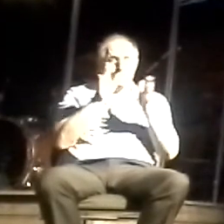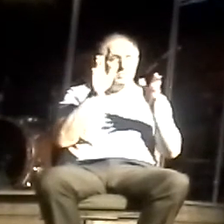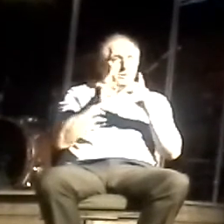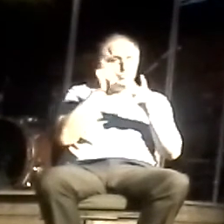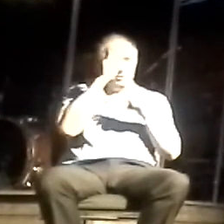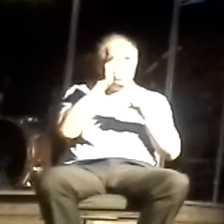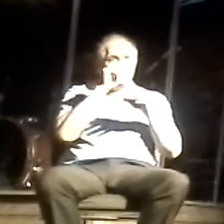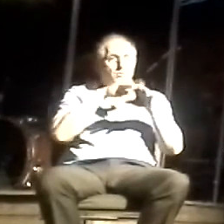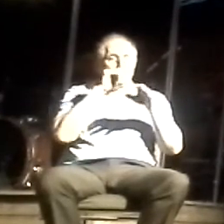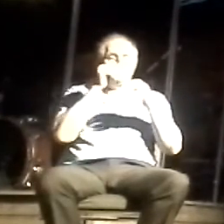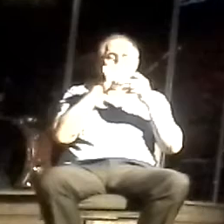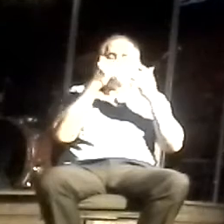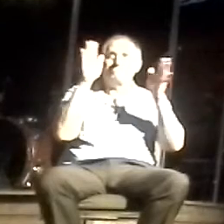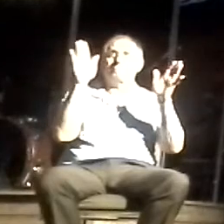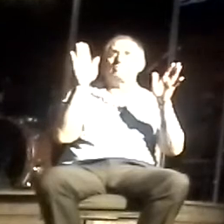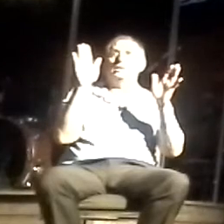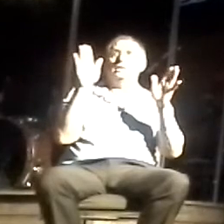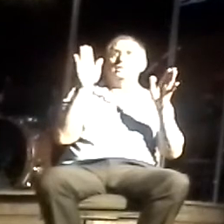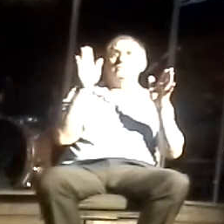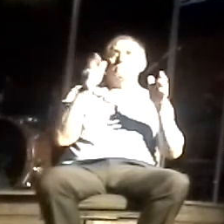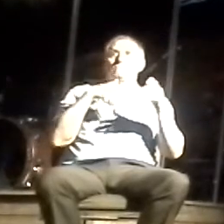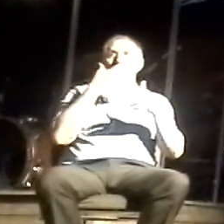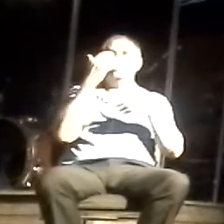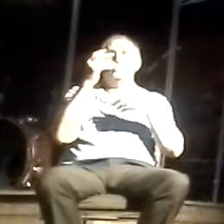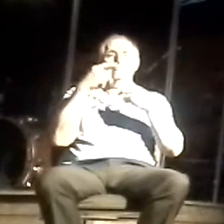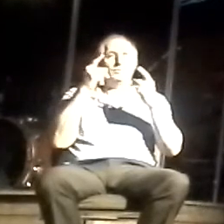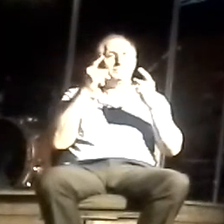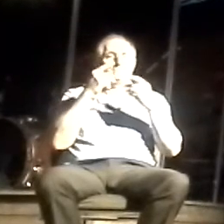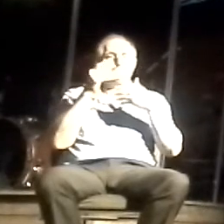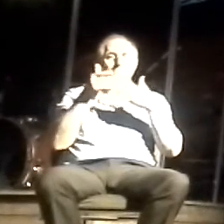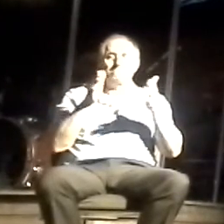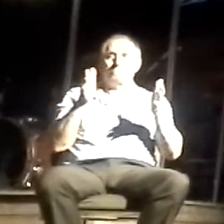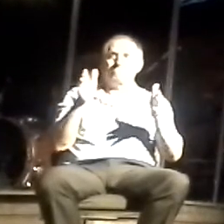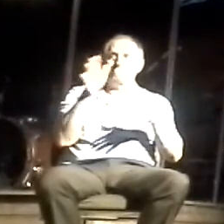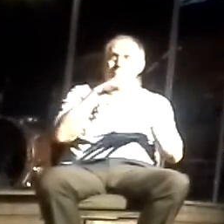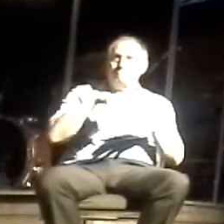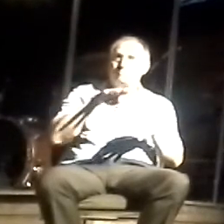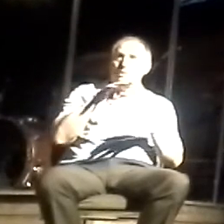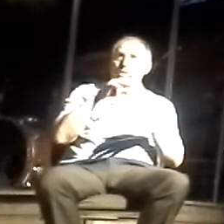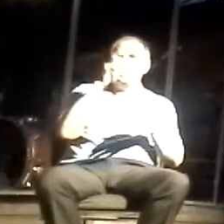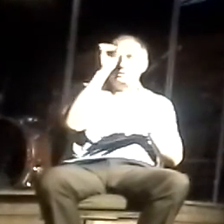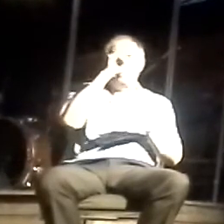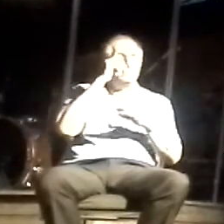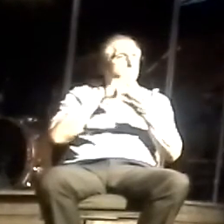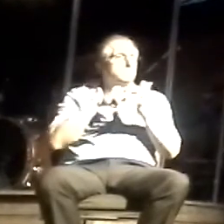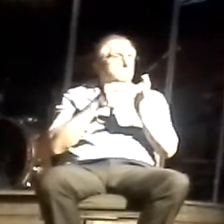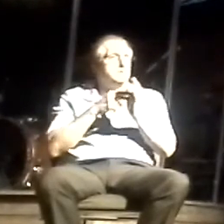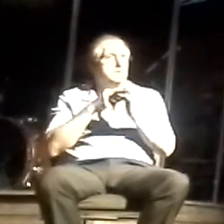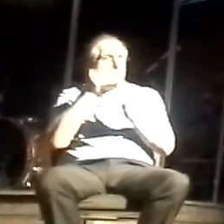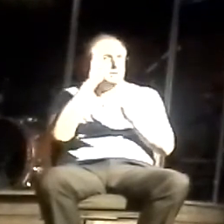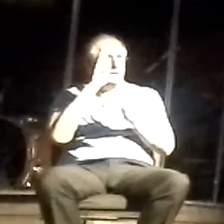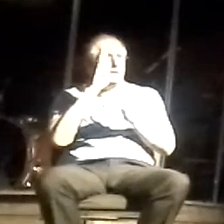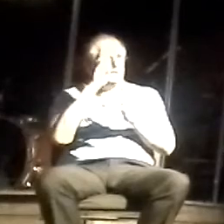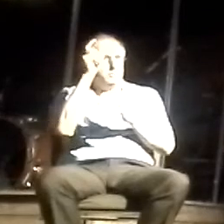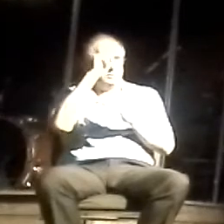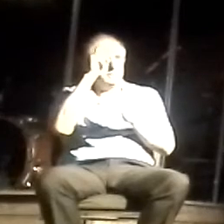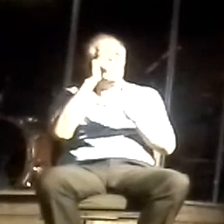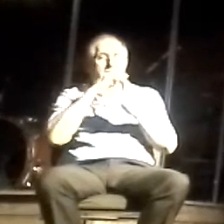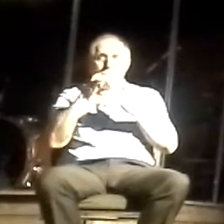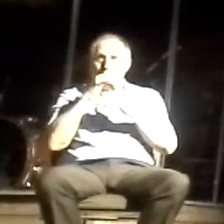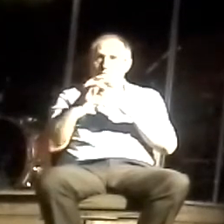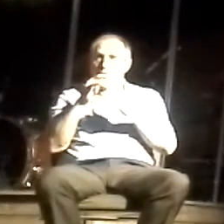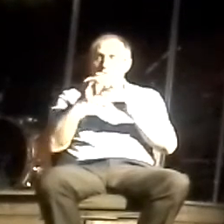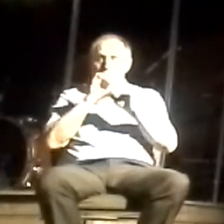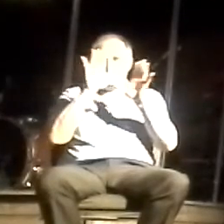wisdom calls aloud. She raises her voice in the public square. Solomon's saying, listen, God's wisdom is accessible.